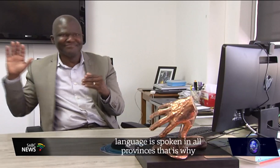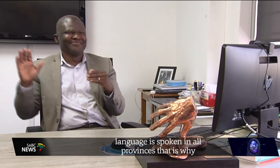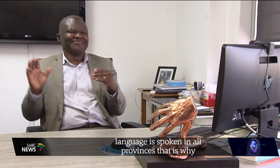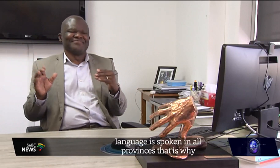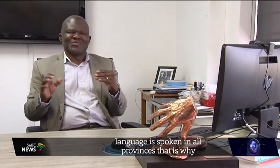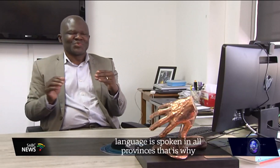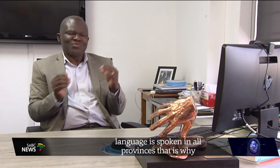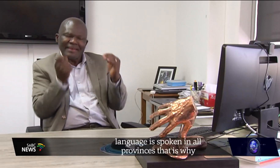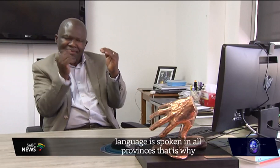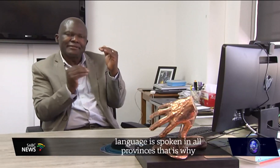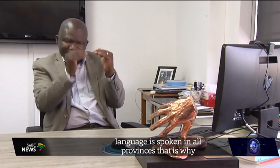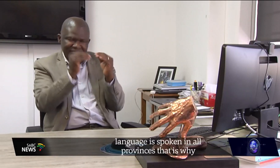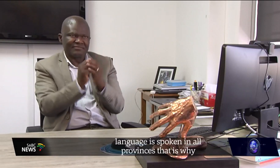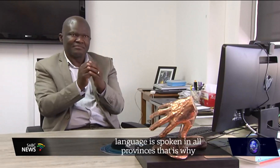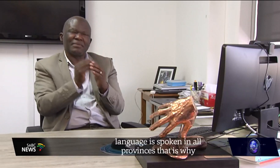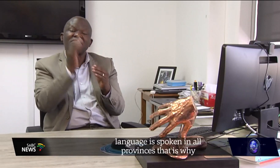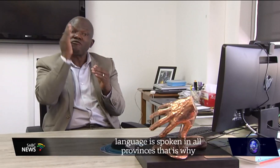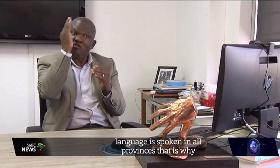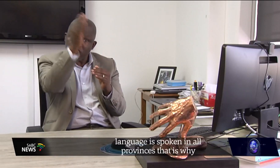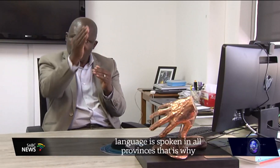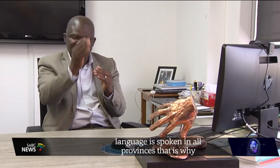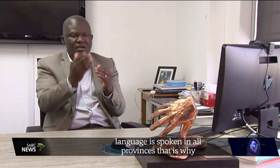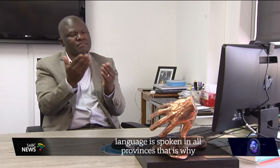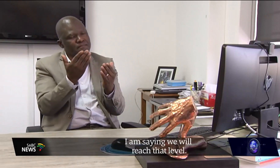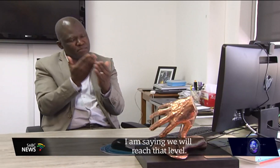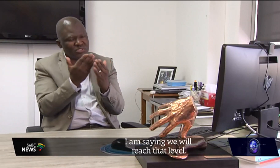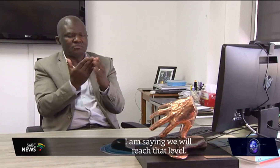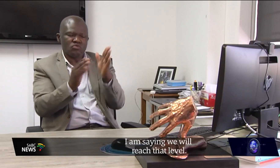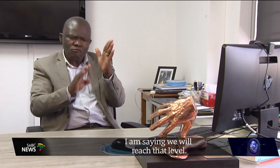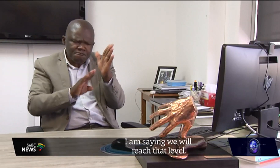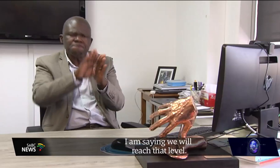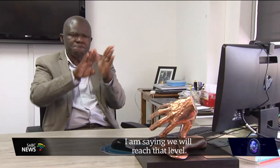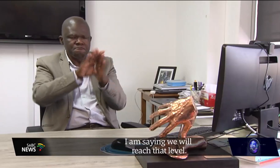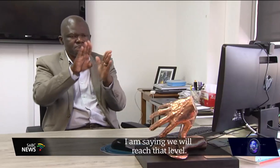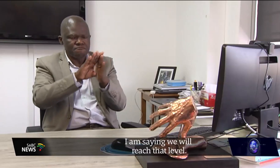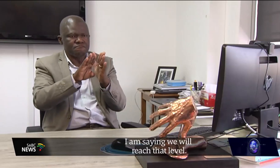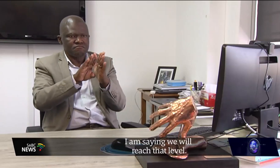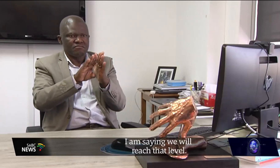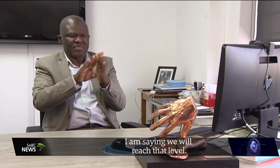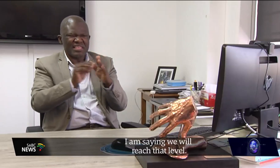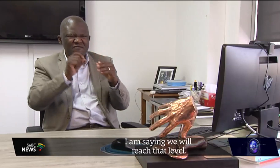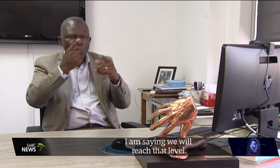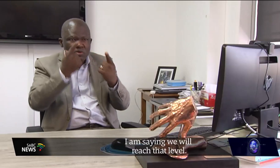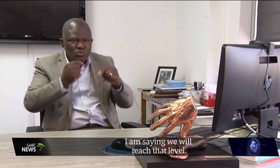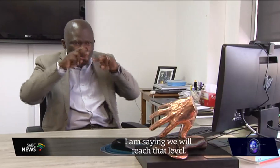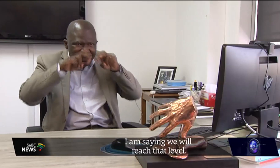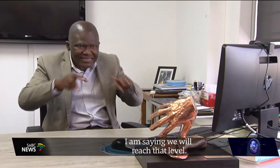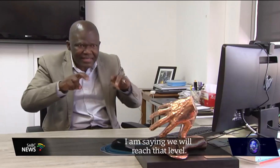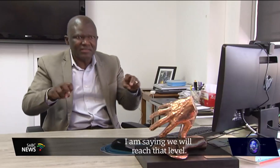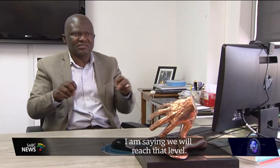the province kaofela tša South Africa e a šomišwa. So ke ka moo ke reng yes ke dumela gore well re tlo fitlhela